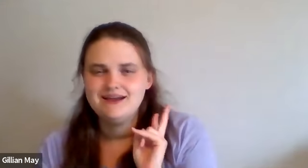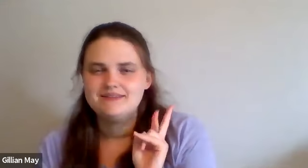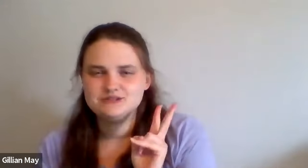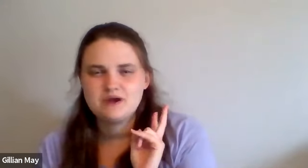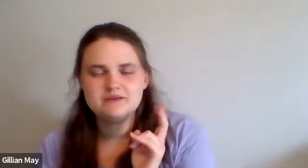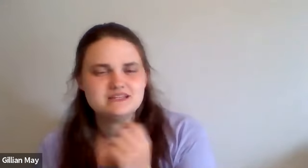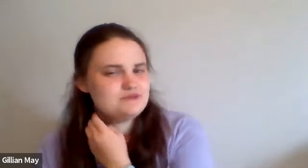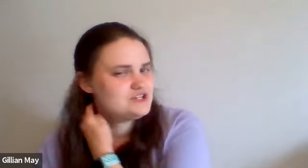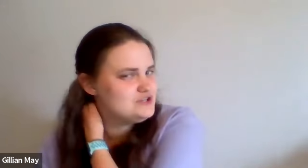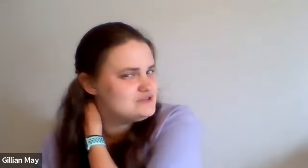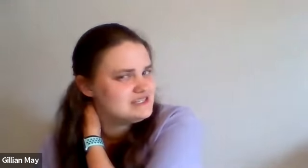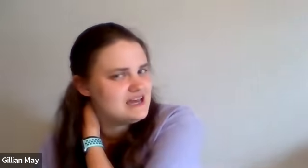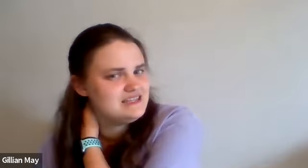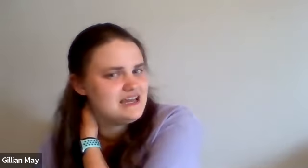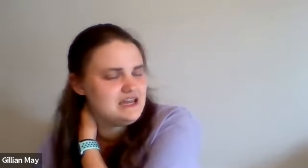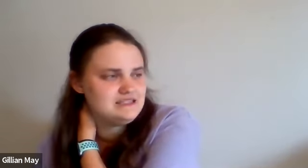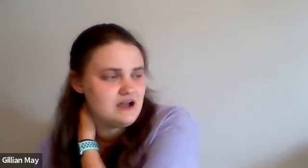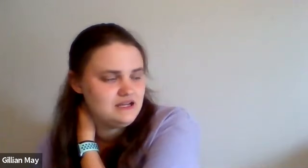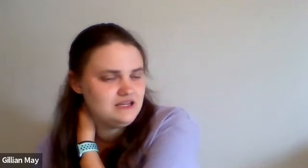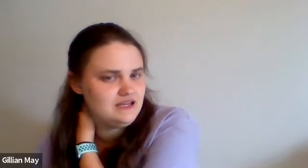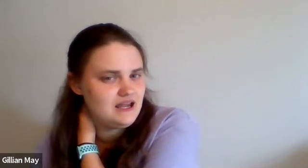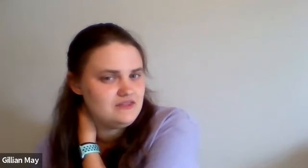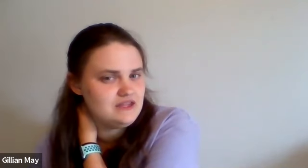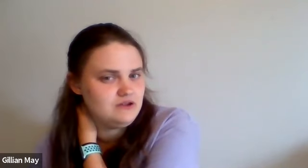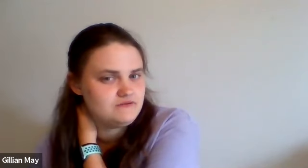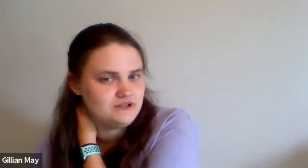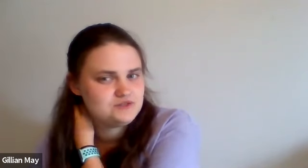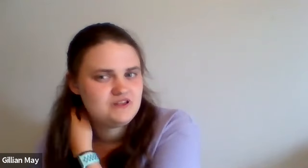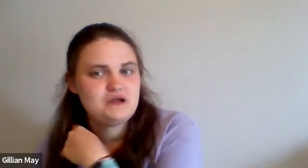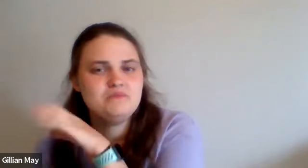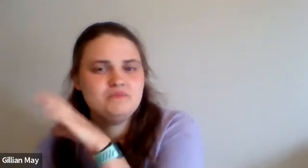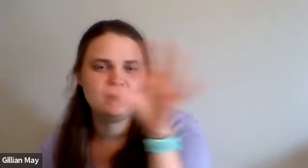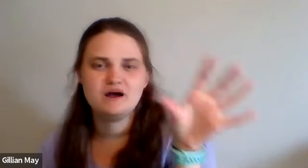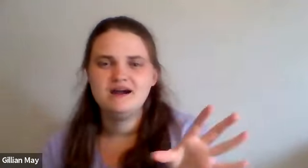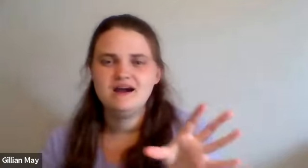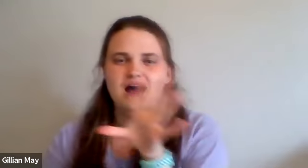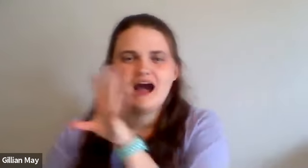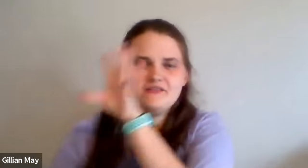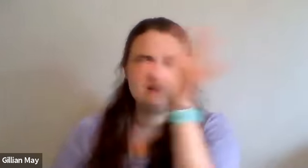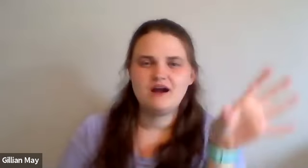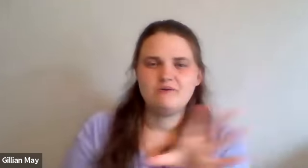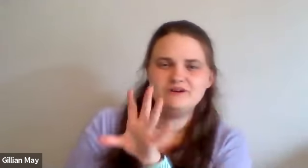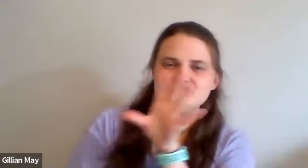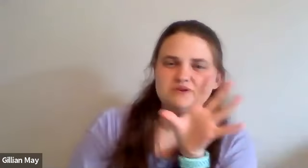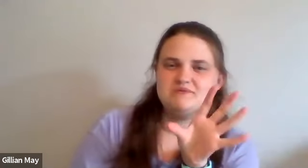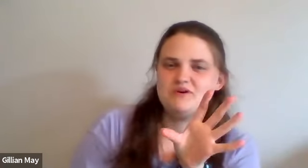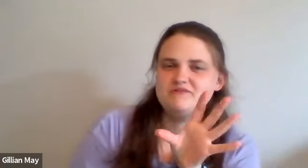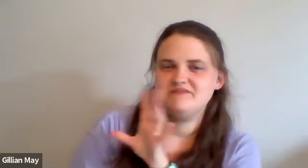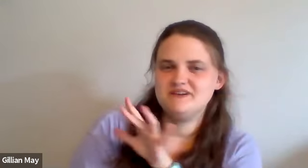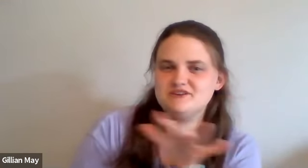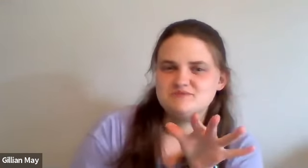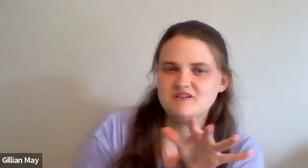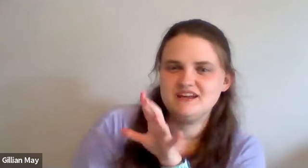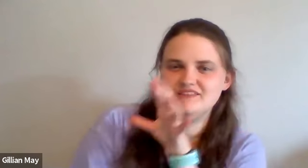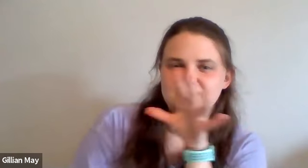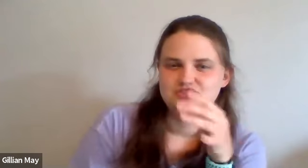And this was probably because I was going to use this as a signing it and then y'all finger spelling. But I think we're enjoying more of me finger spelling and then y'all